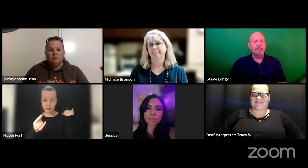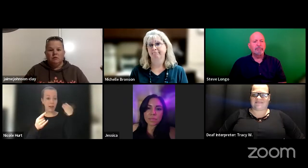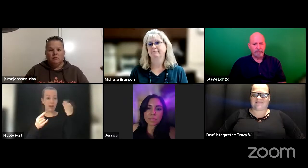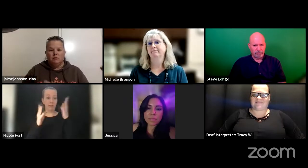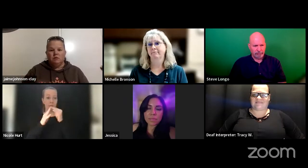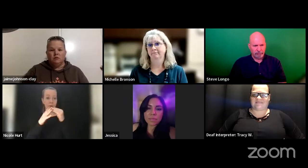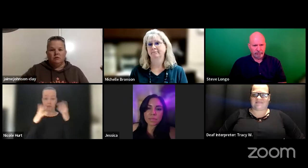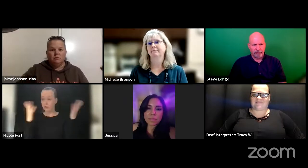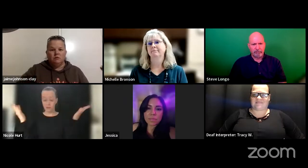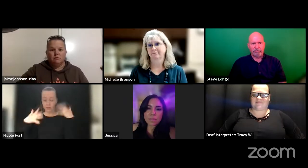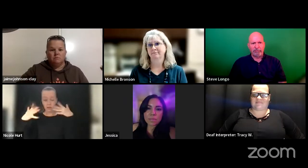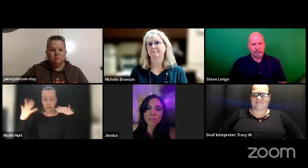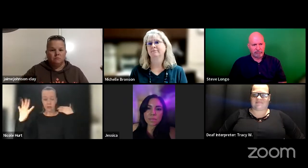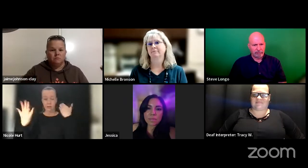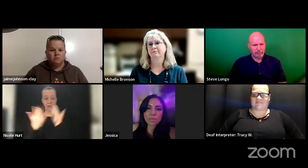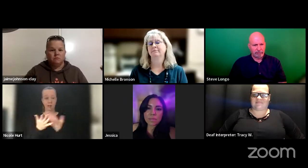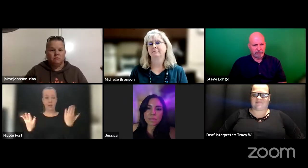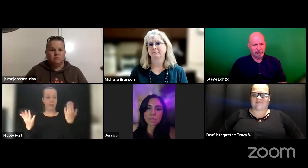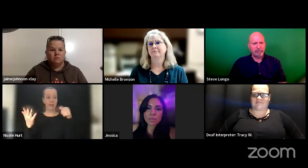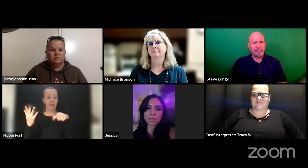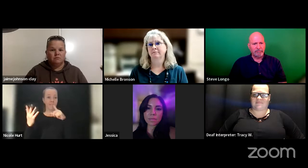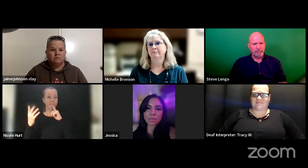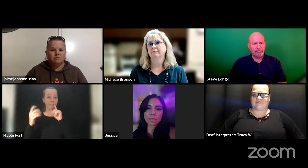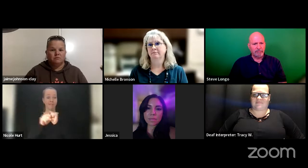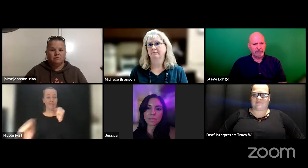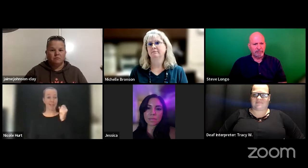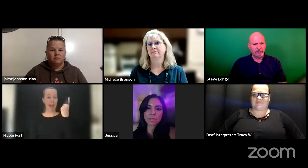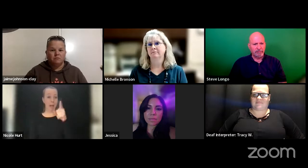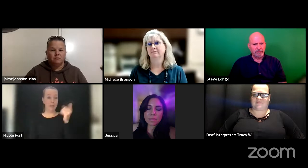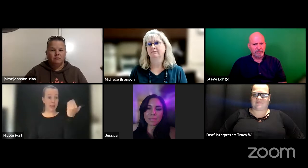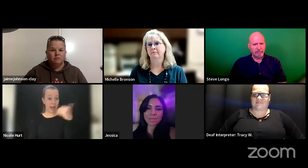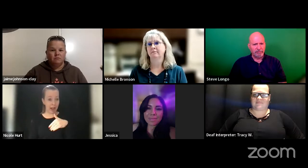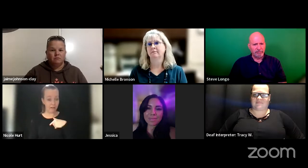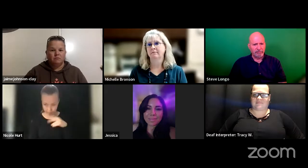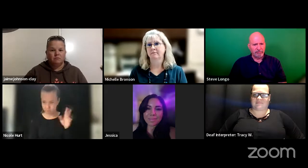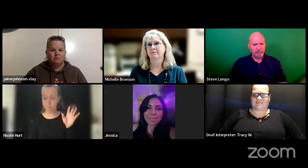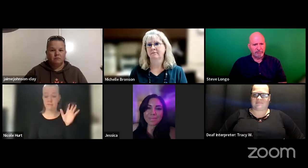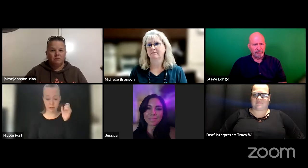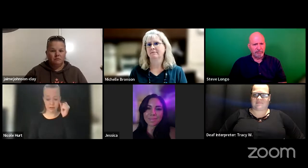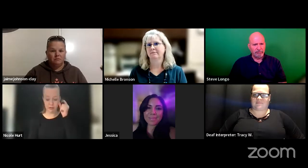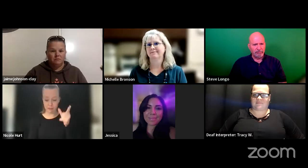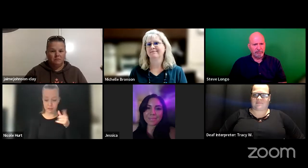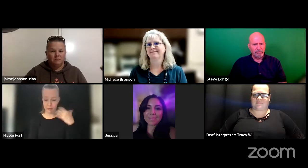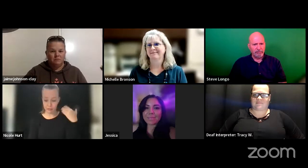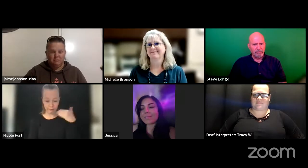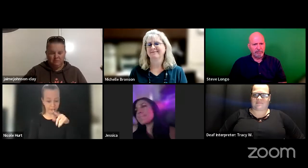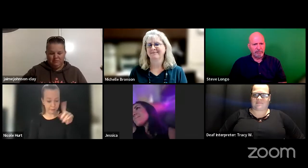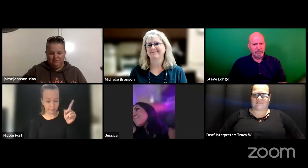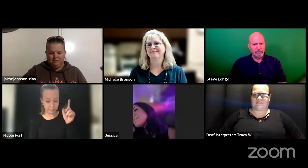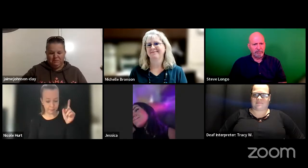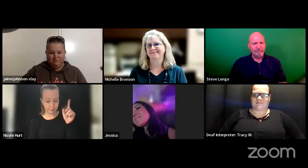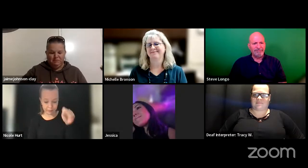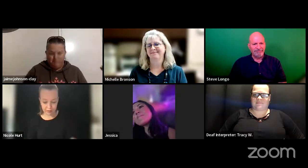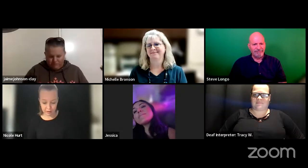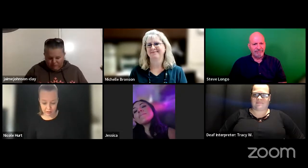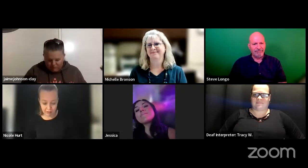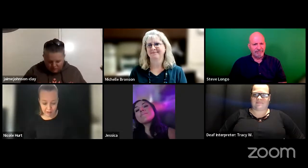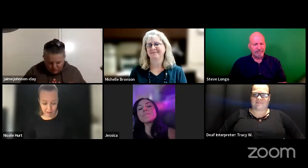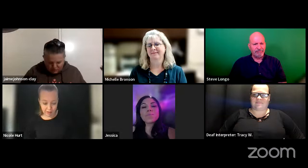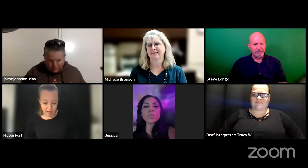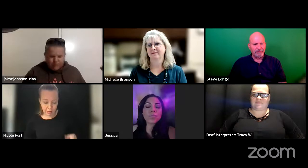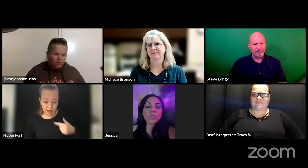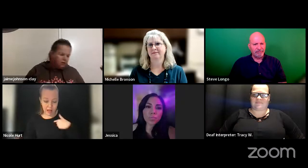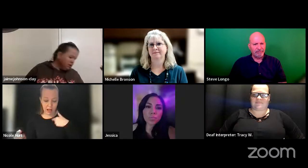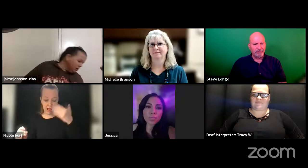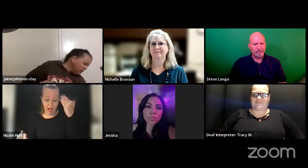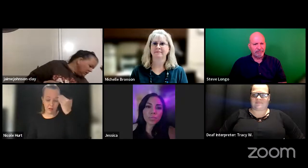It is unbelievable how quickly time has gone since our last meeting. Oh my goodness,